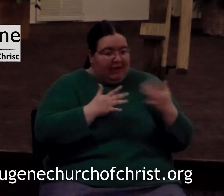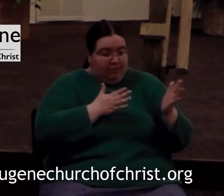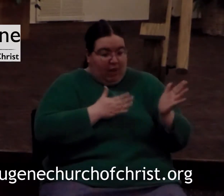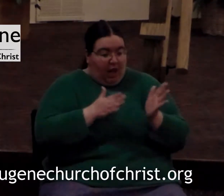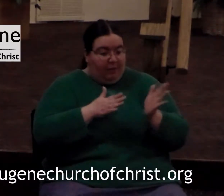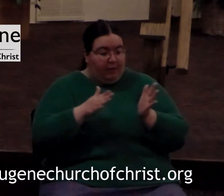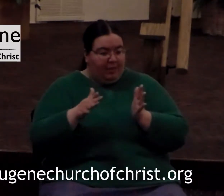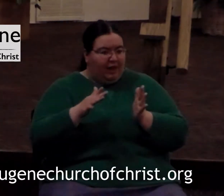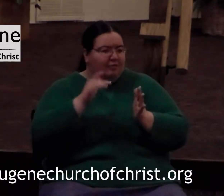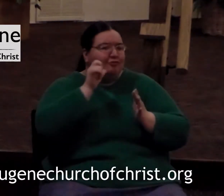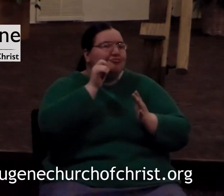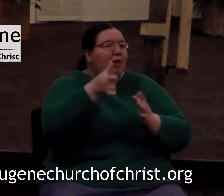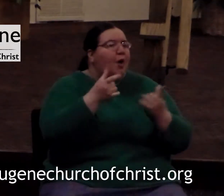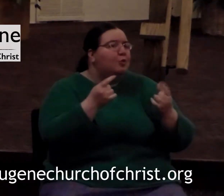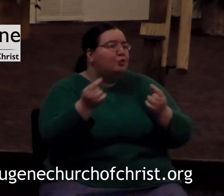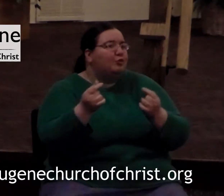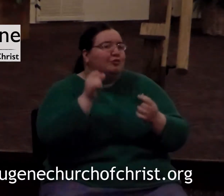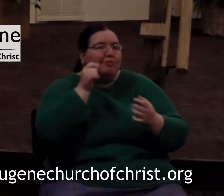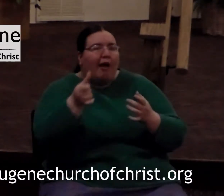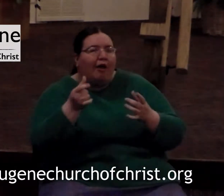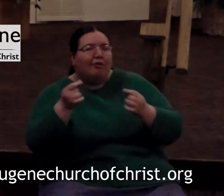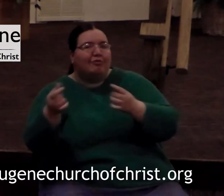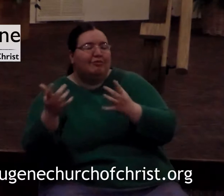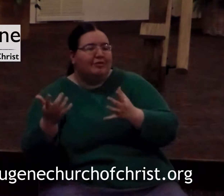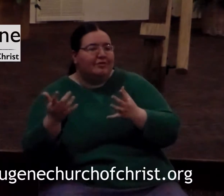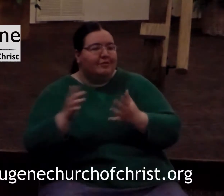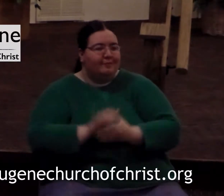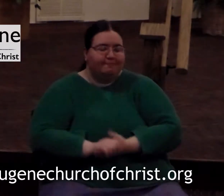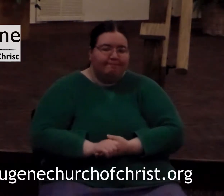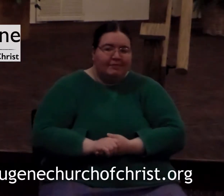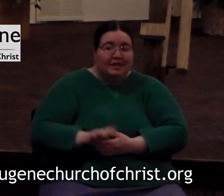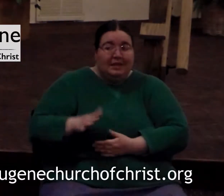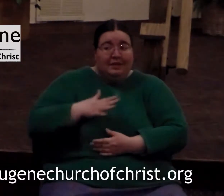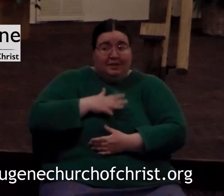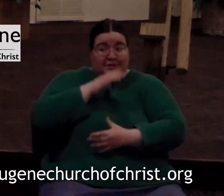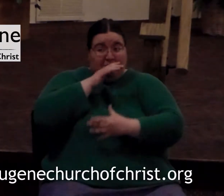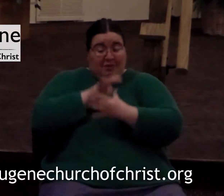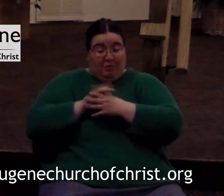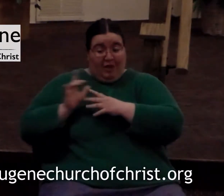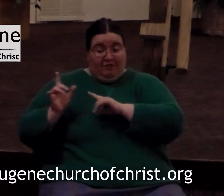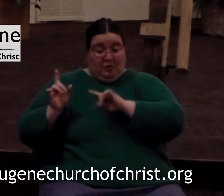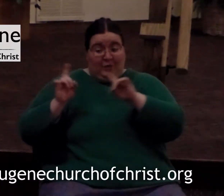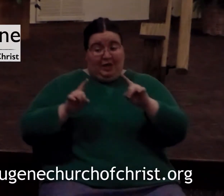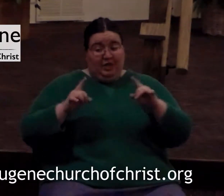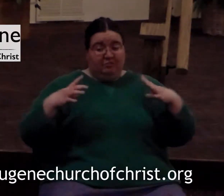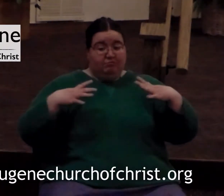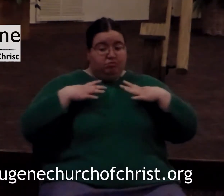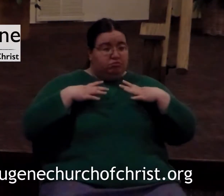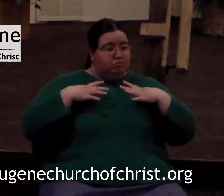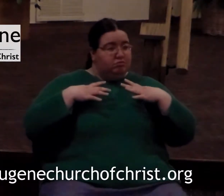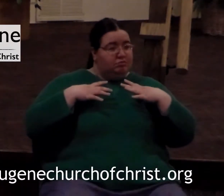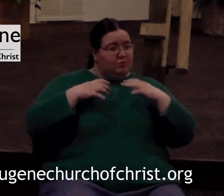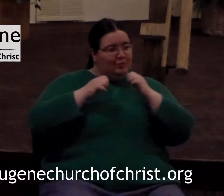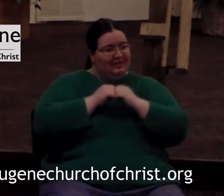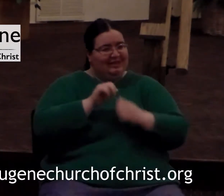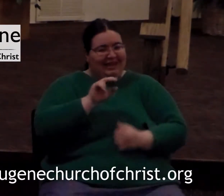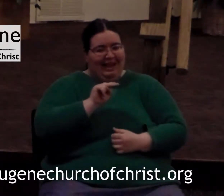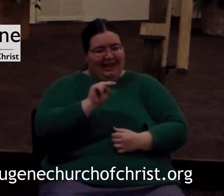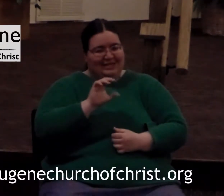My wife went on a retreat with some of her folks from NCU this week. Was kind enough to send me a couple of pictures of the coast where I